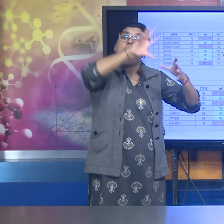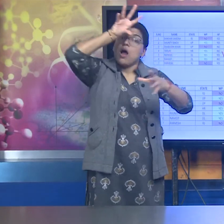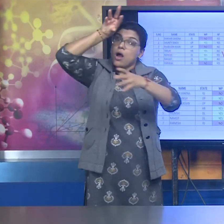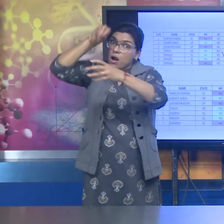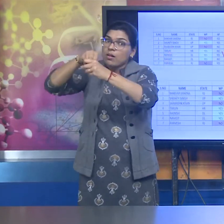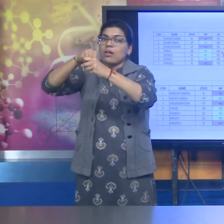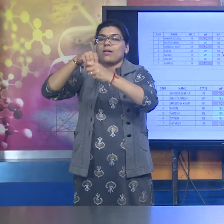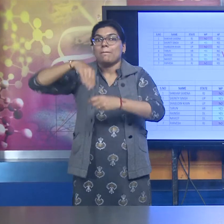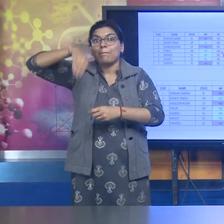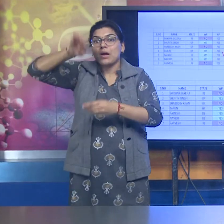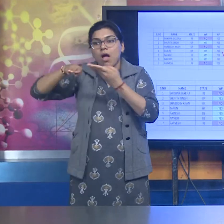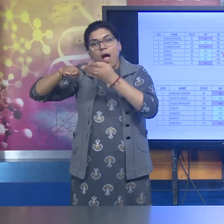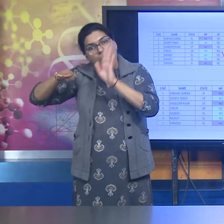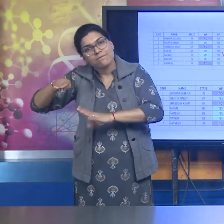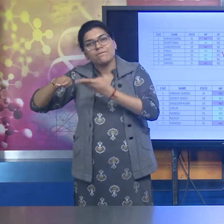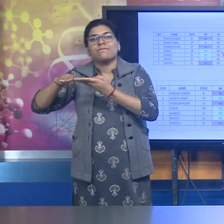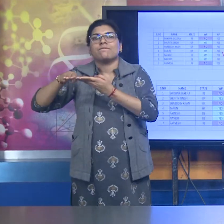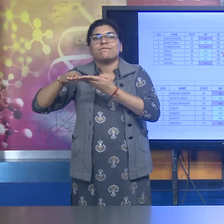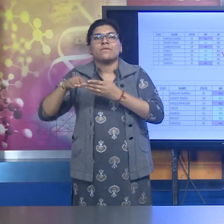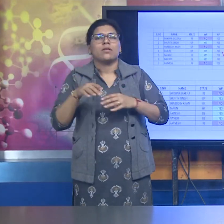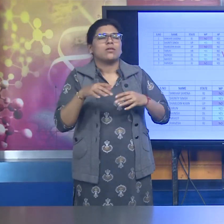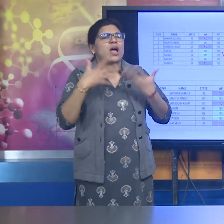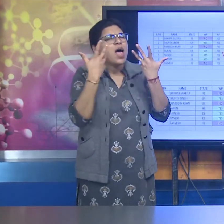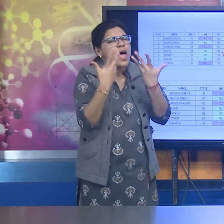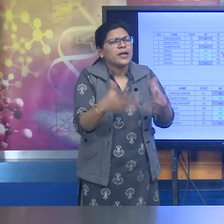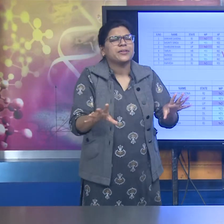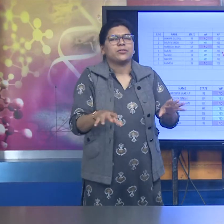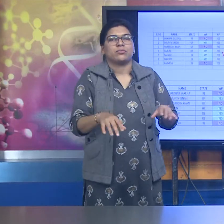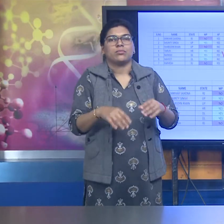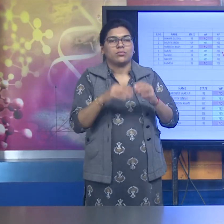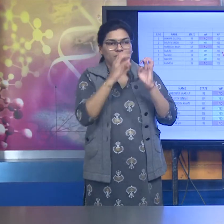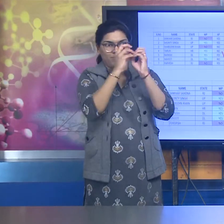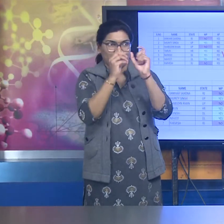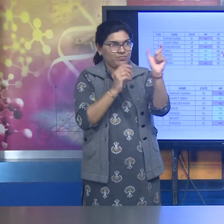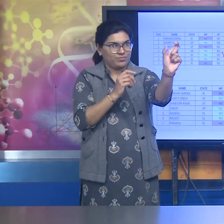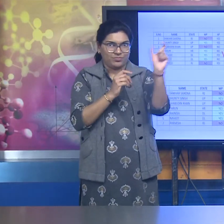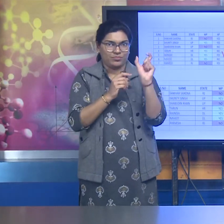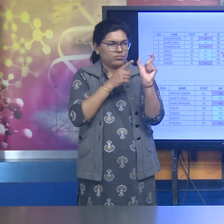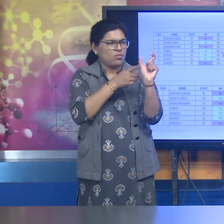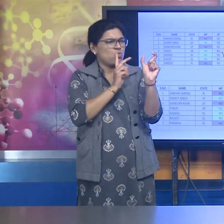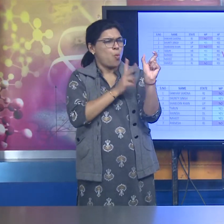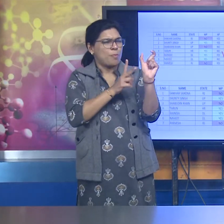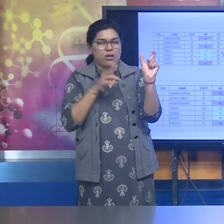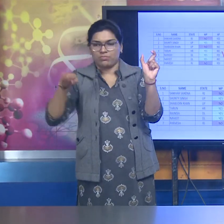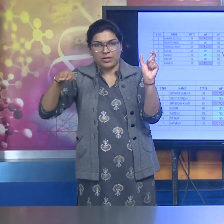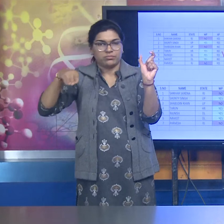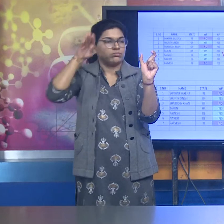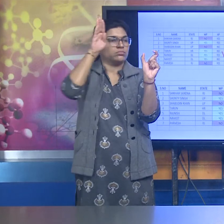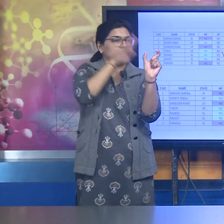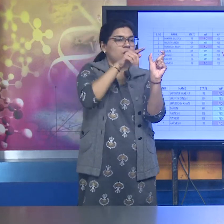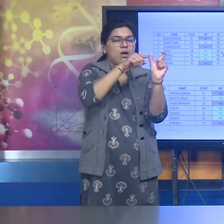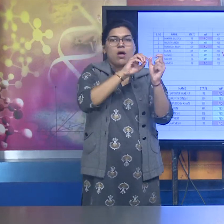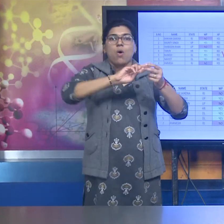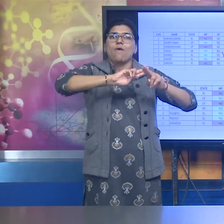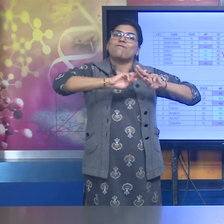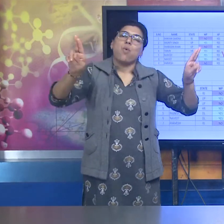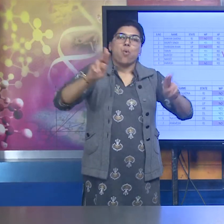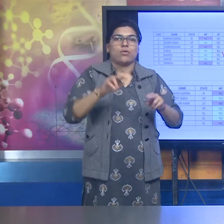middle. Similarly, if one is copied that and made the same